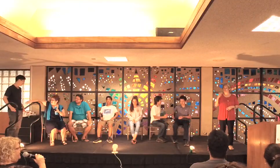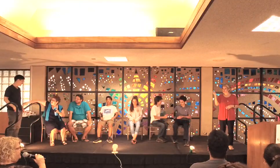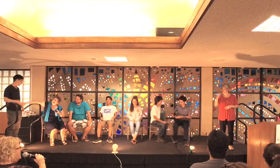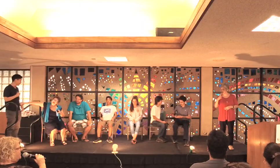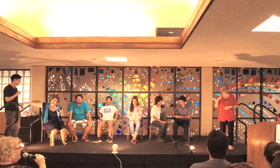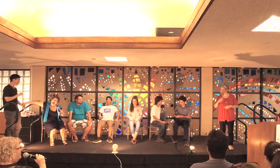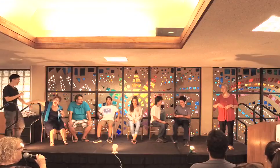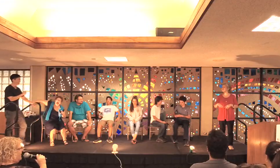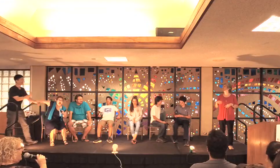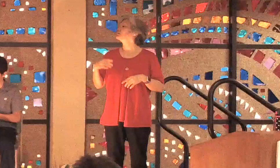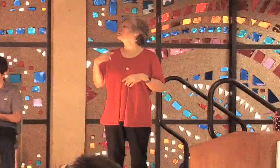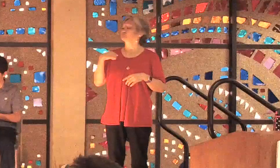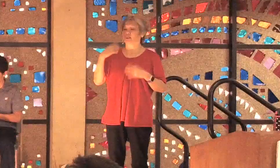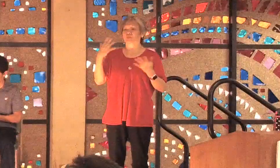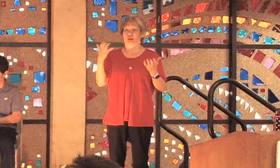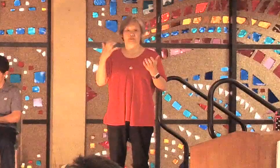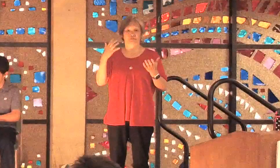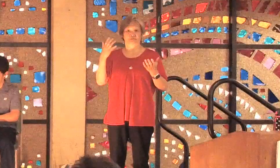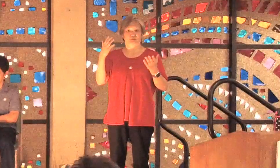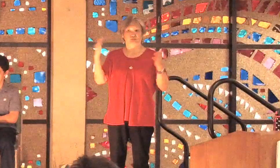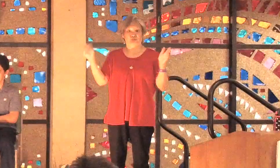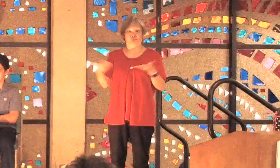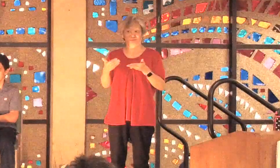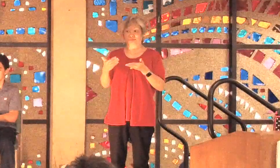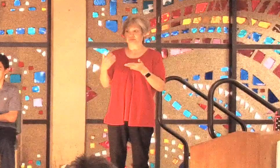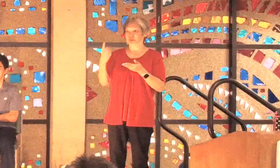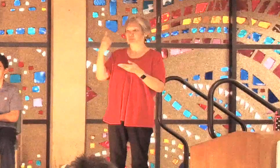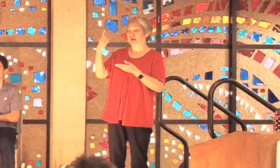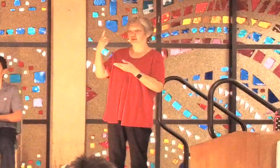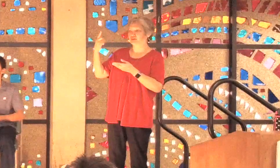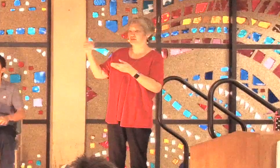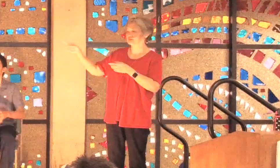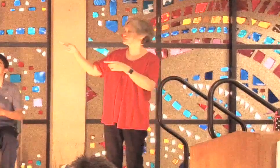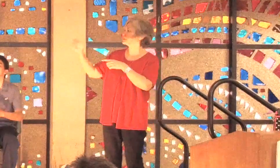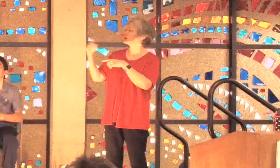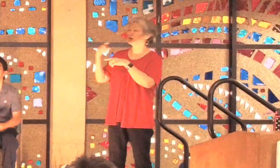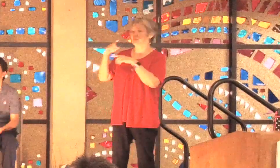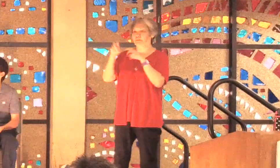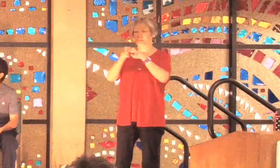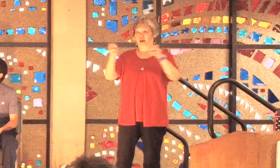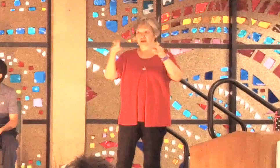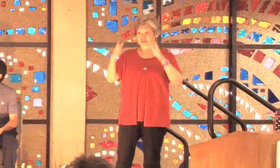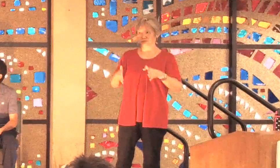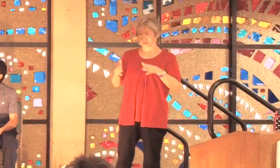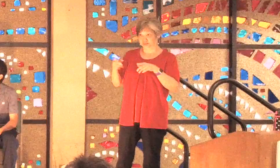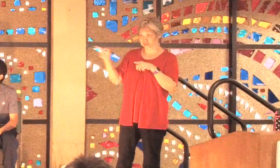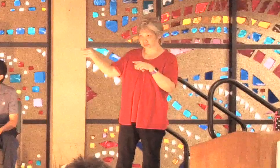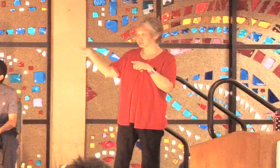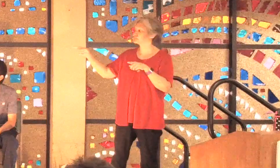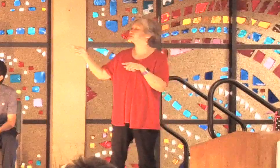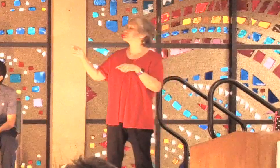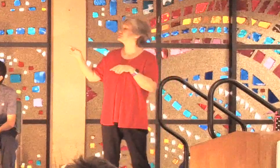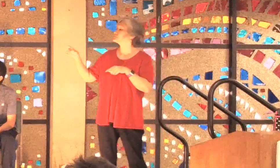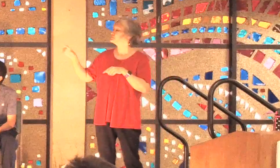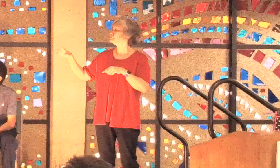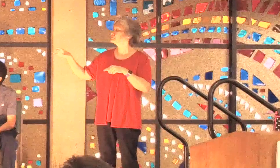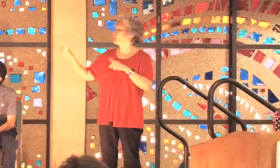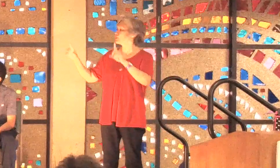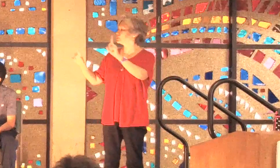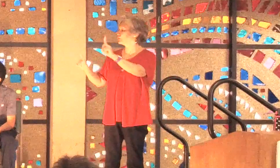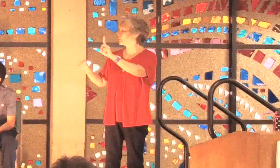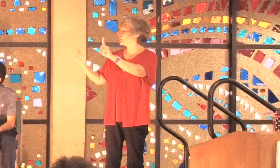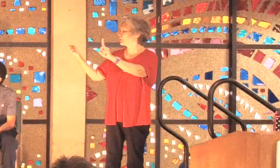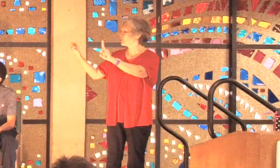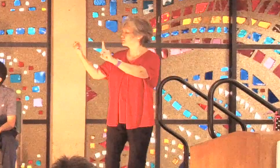Okay, hello, welcome back. I would like to introduce another panelist that has joined